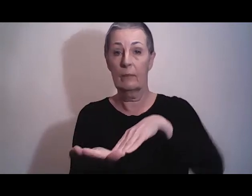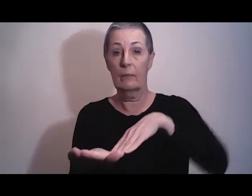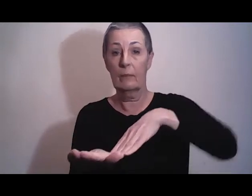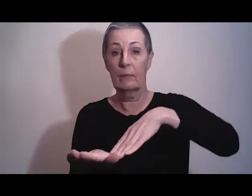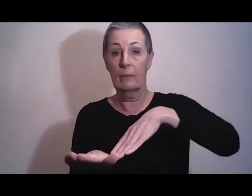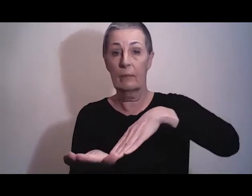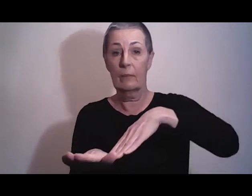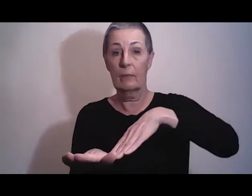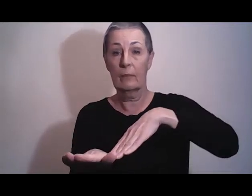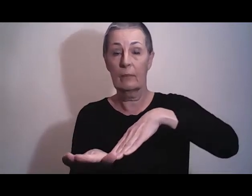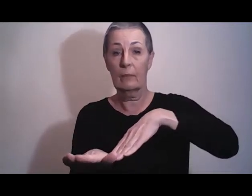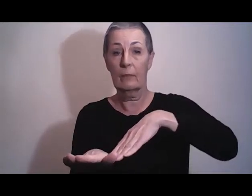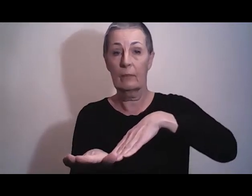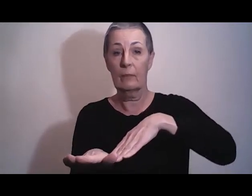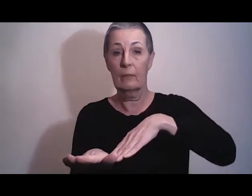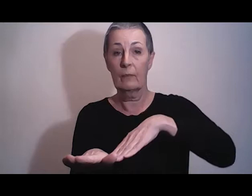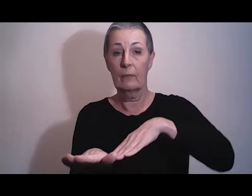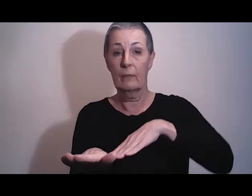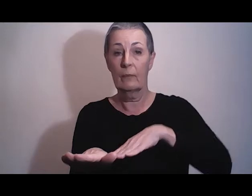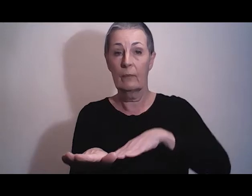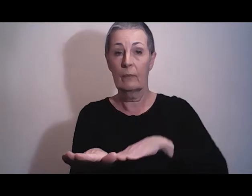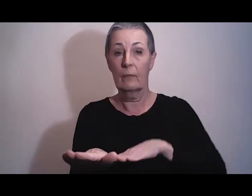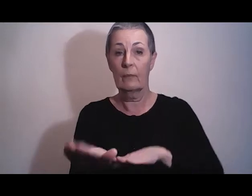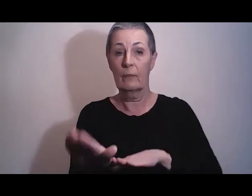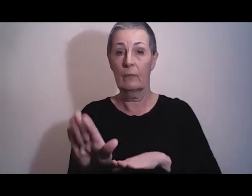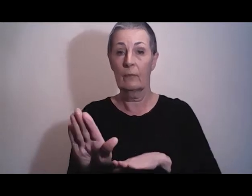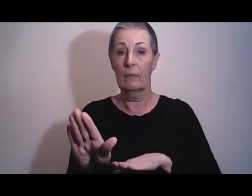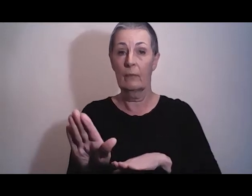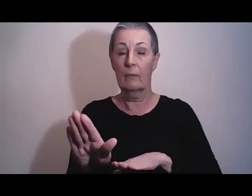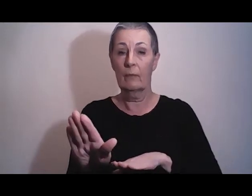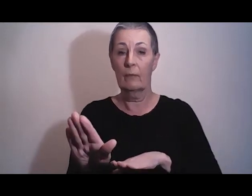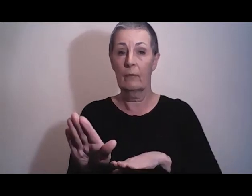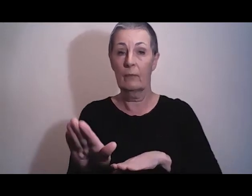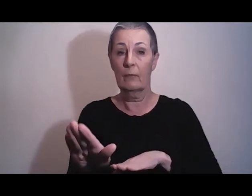So once upon a time, I had a little bit of asthma.